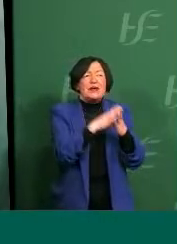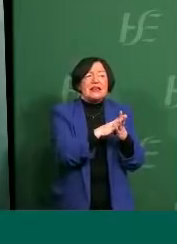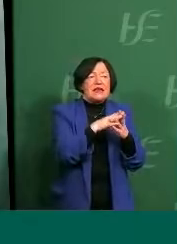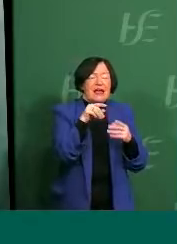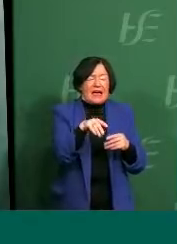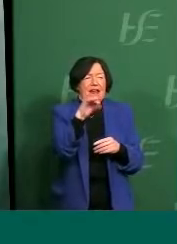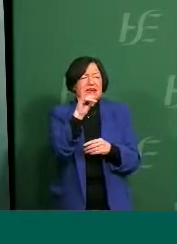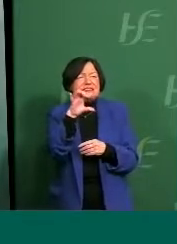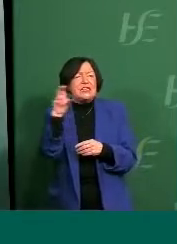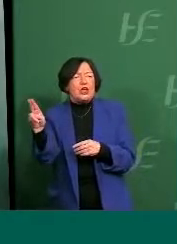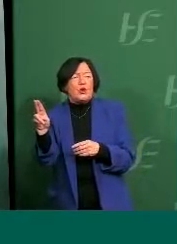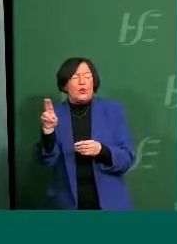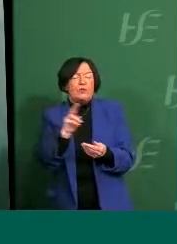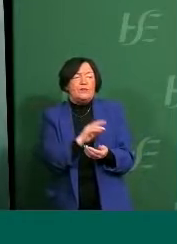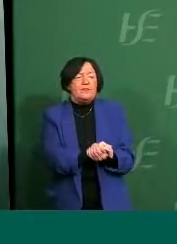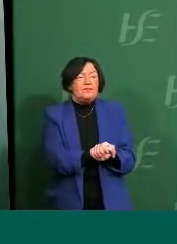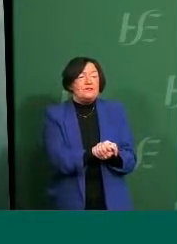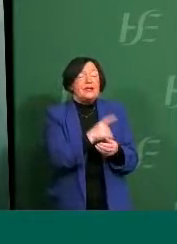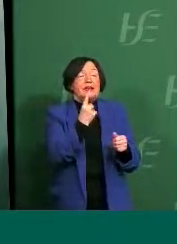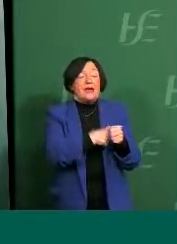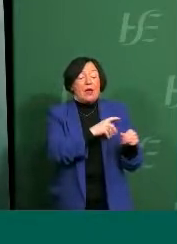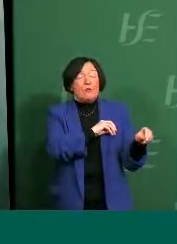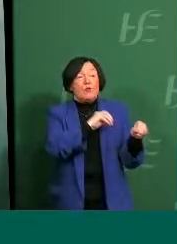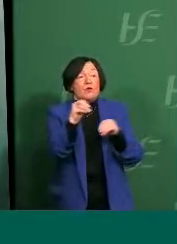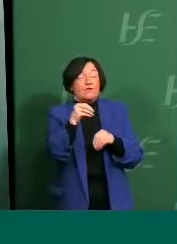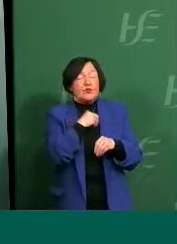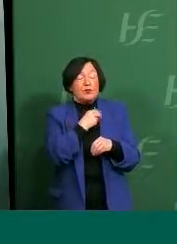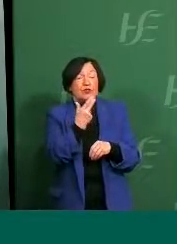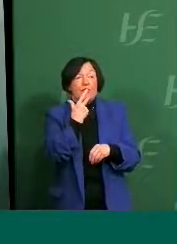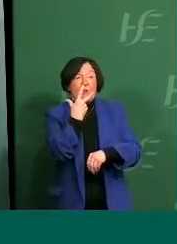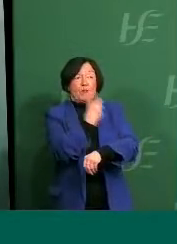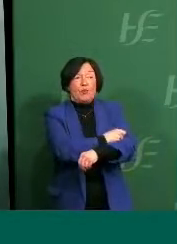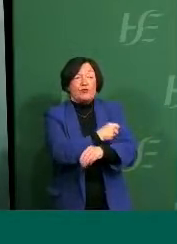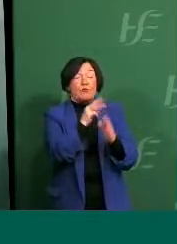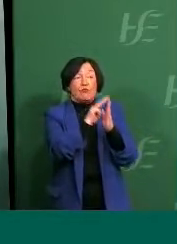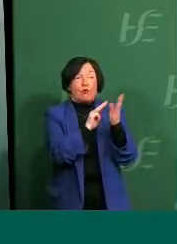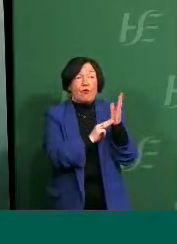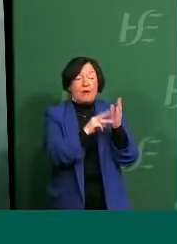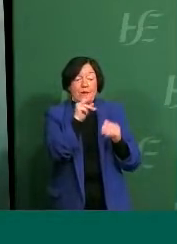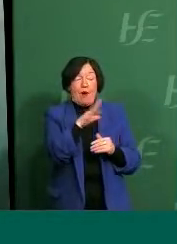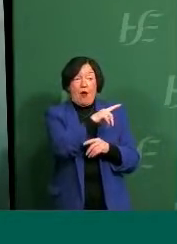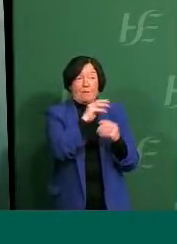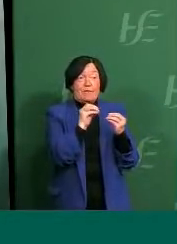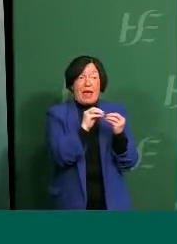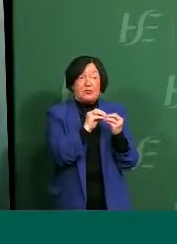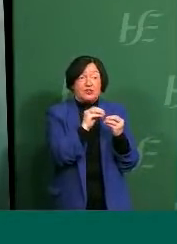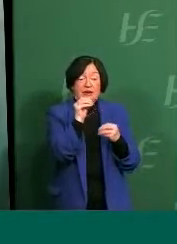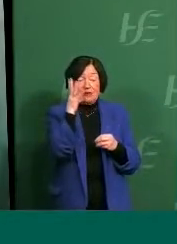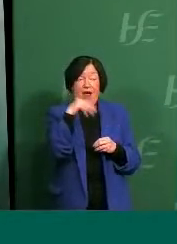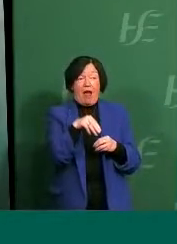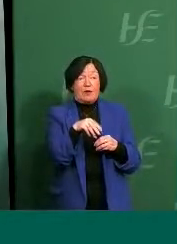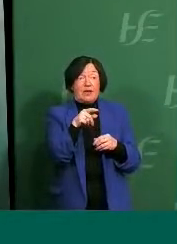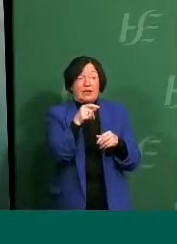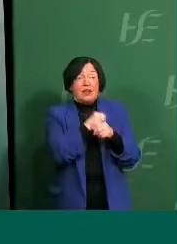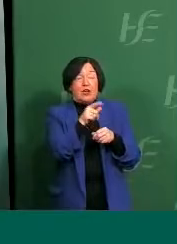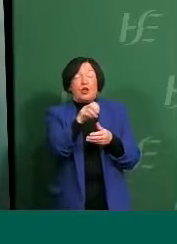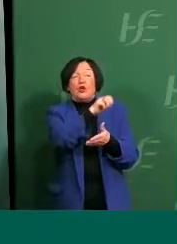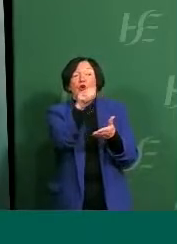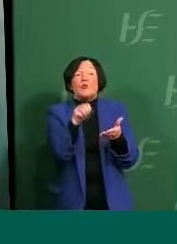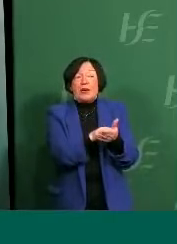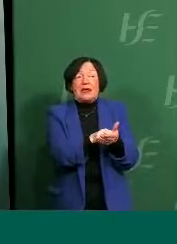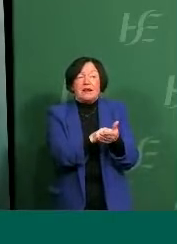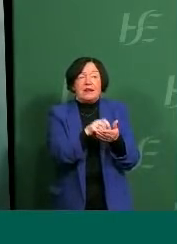and ICU. So again, moving to our booster programme, Paul touched on where we are in Colm in relation to European